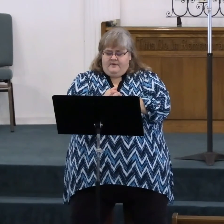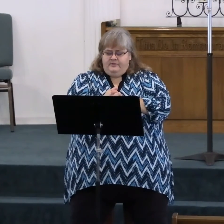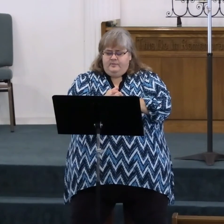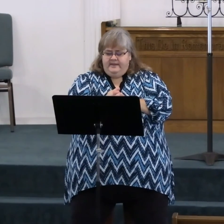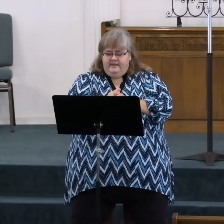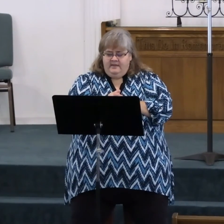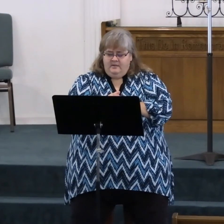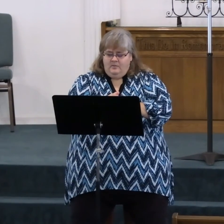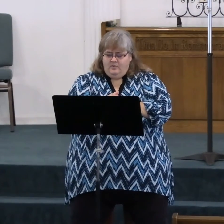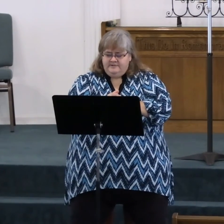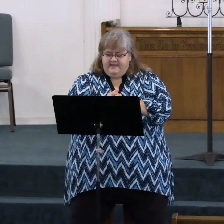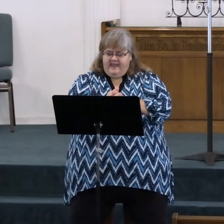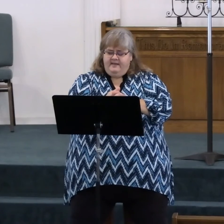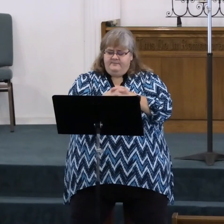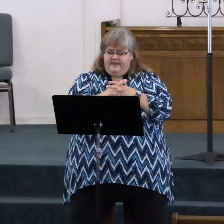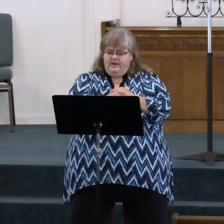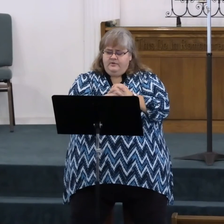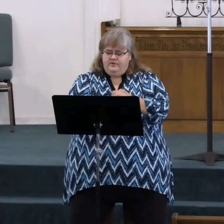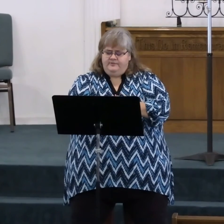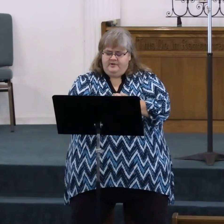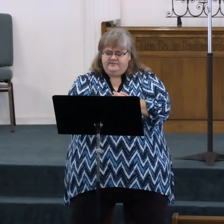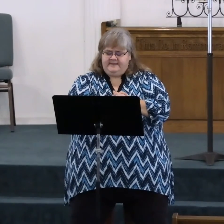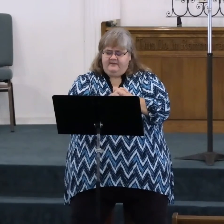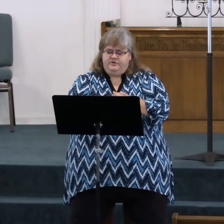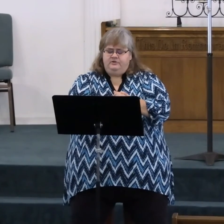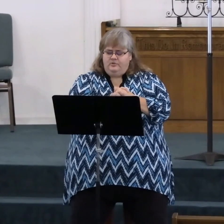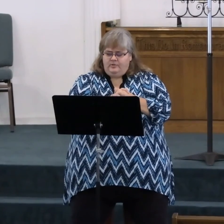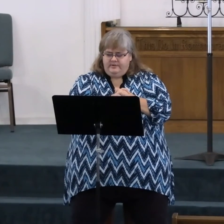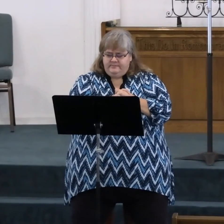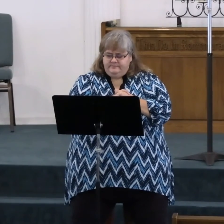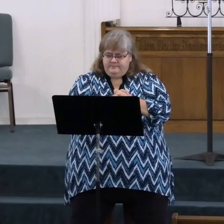Father, we want to have a hunger and a thirst after you, Lord.